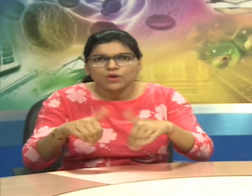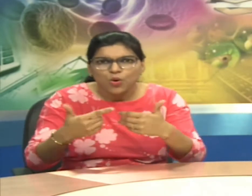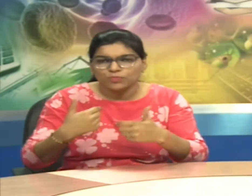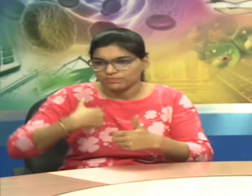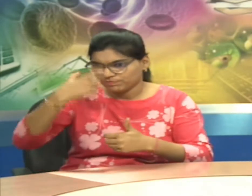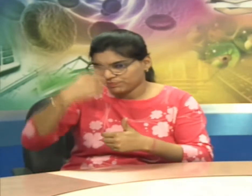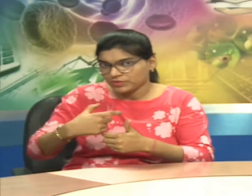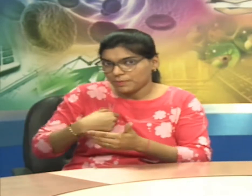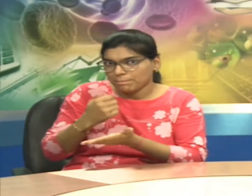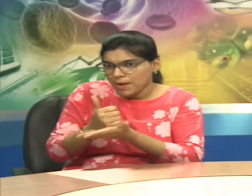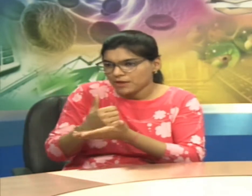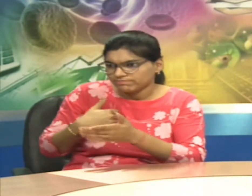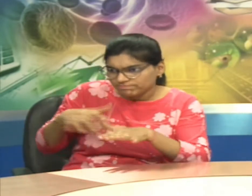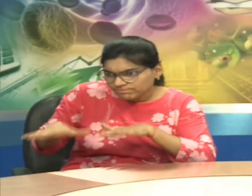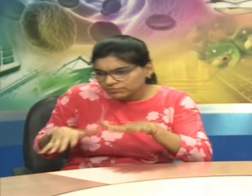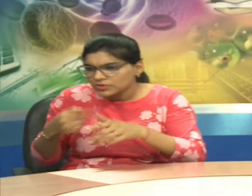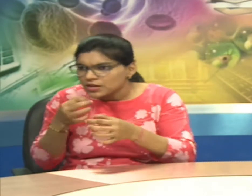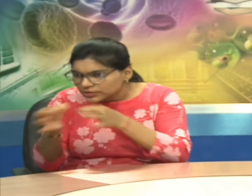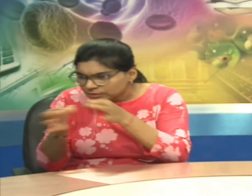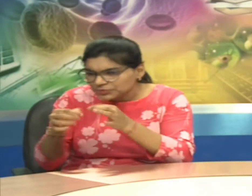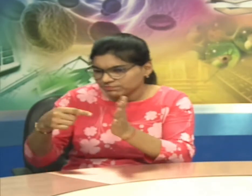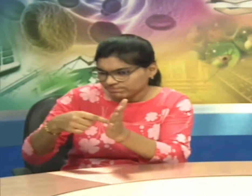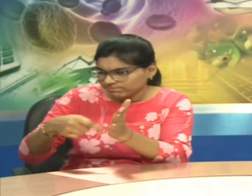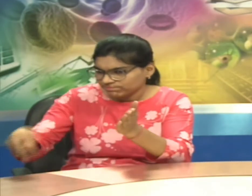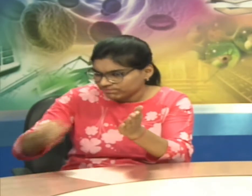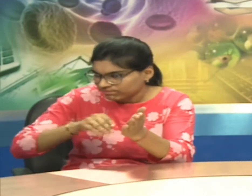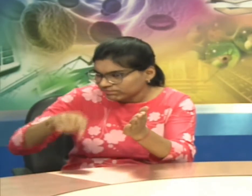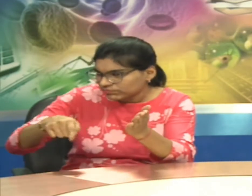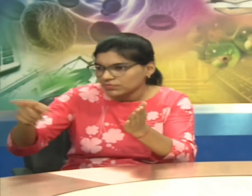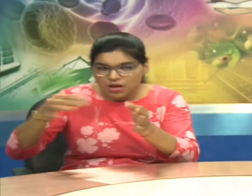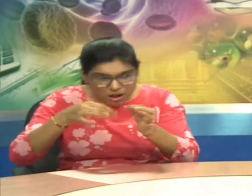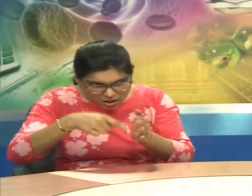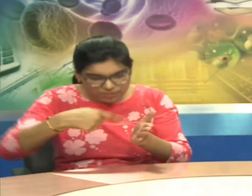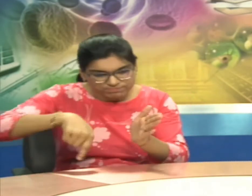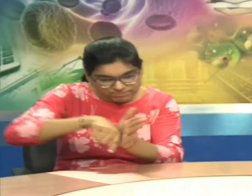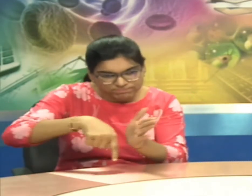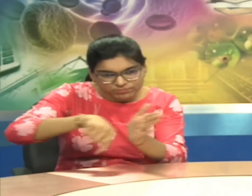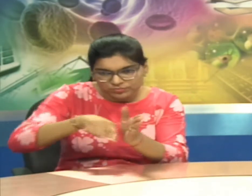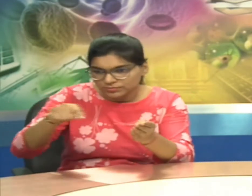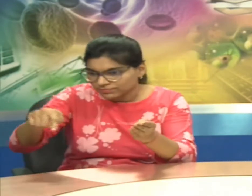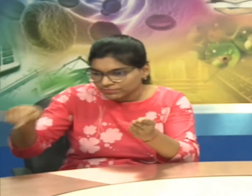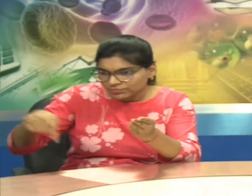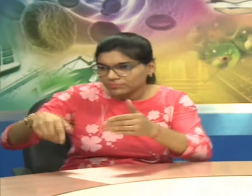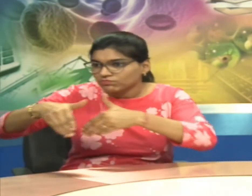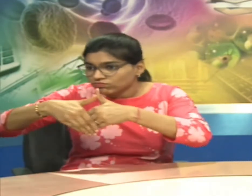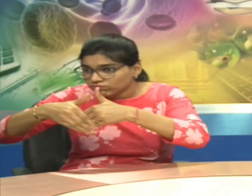check different things, take call on different thing, or worked in